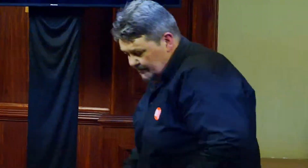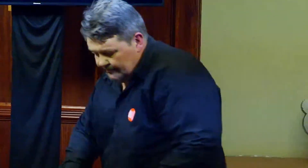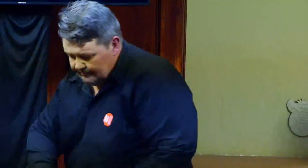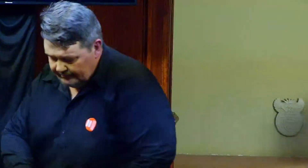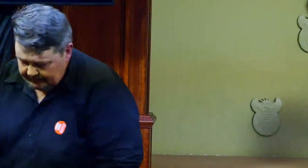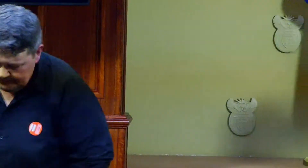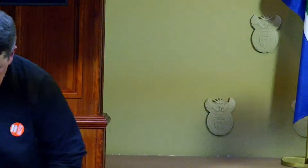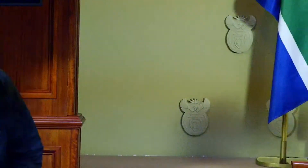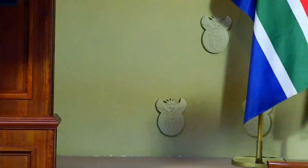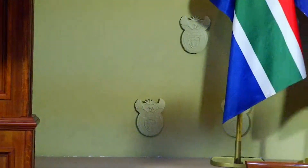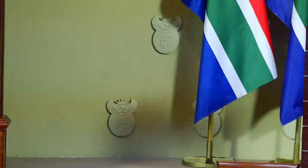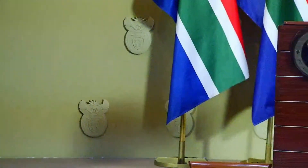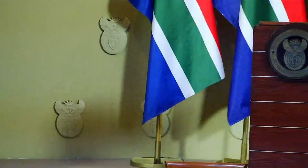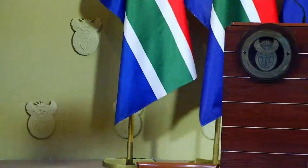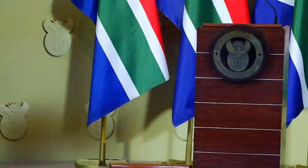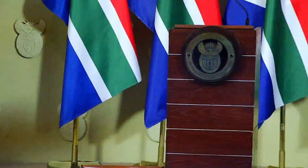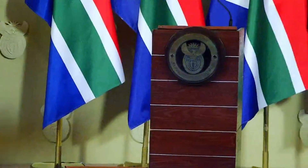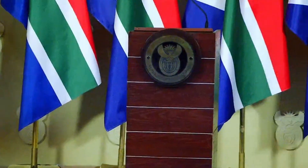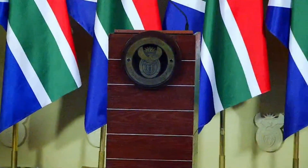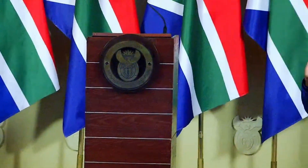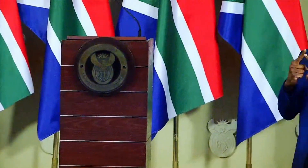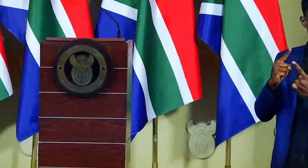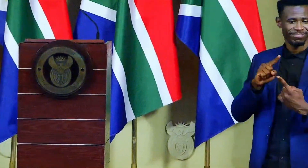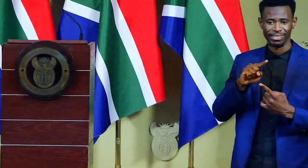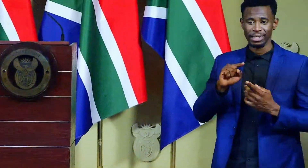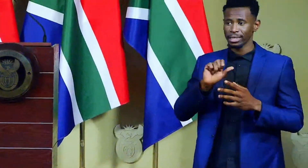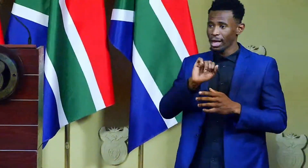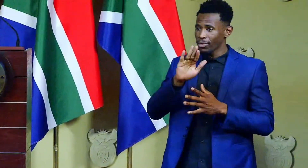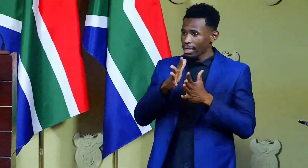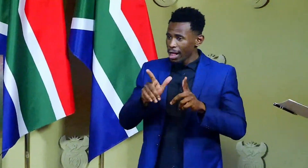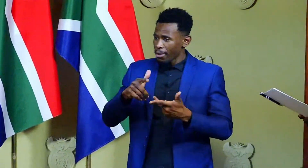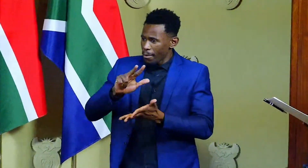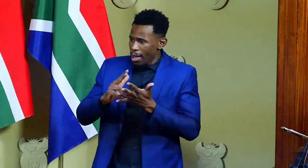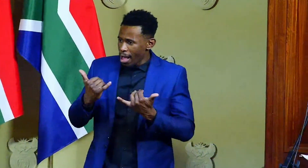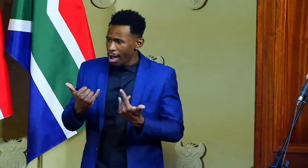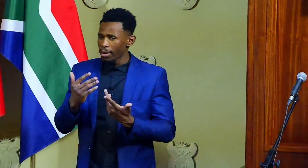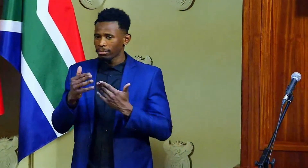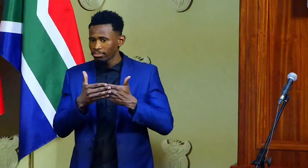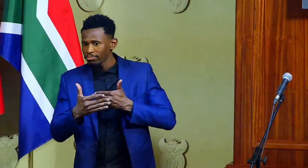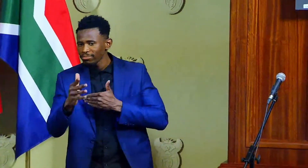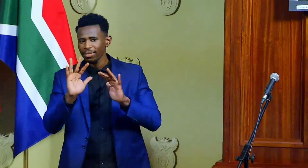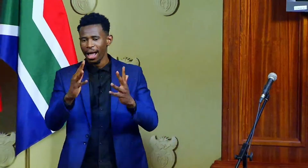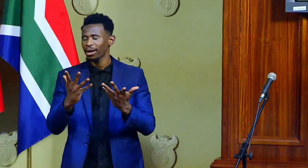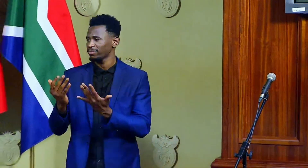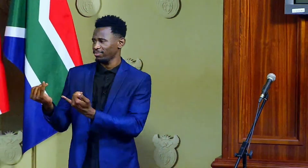perspective on the journey and what this bill means for the future.